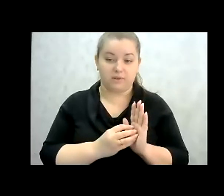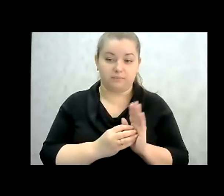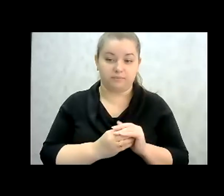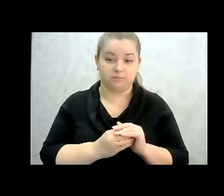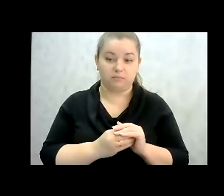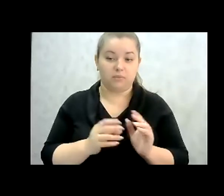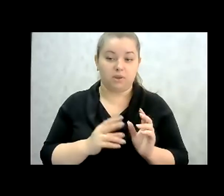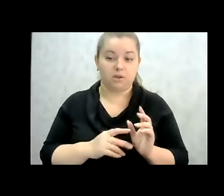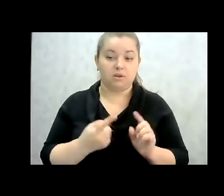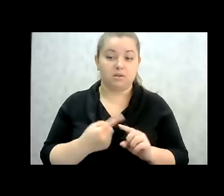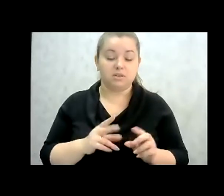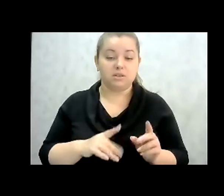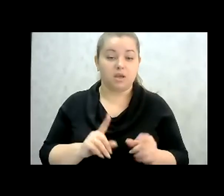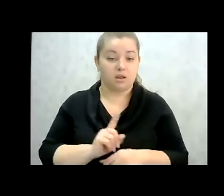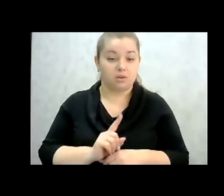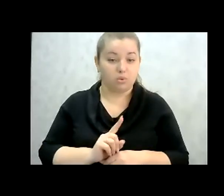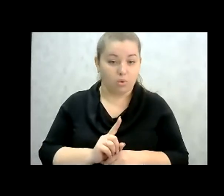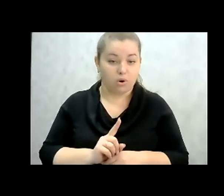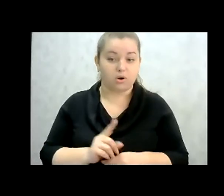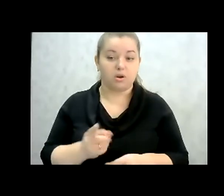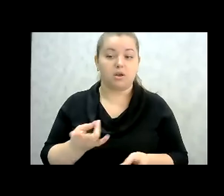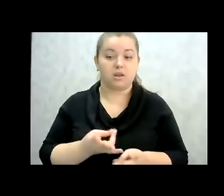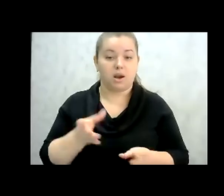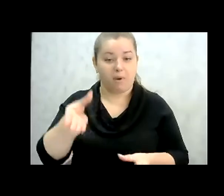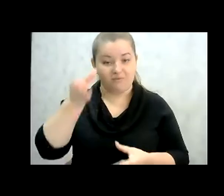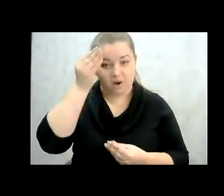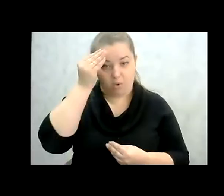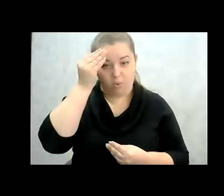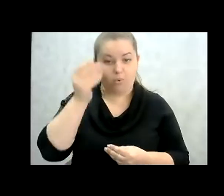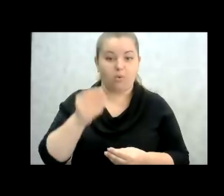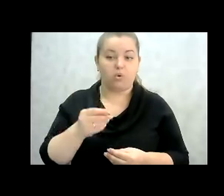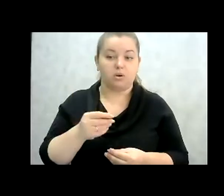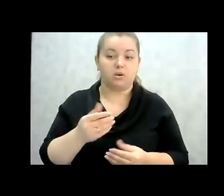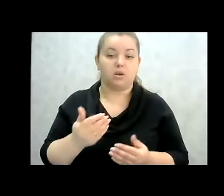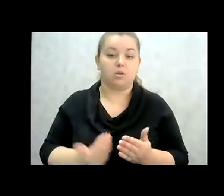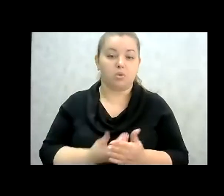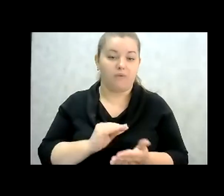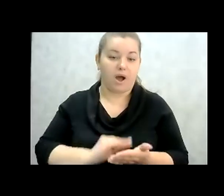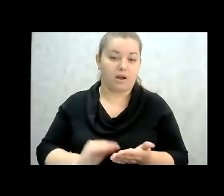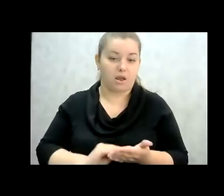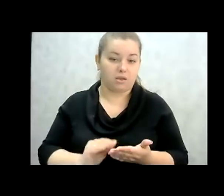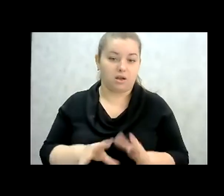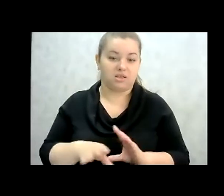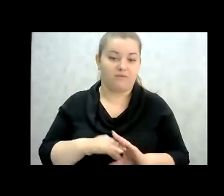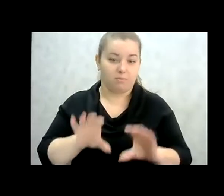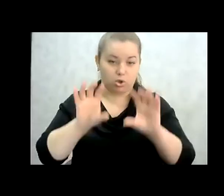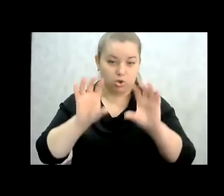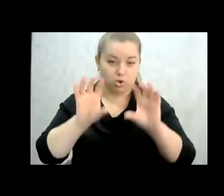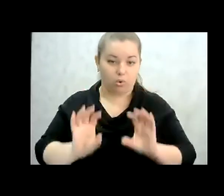to make use of such applications in the smartphones. And we think that